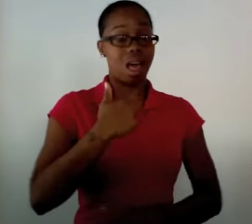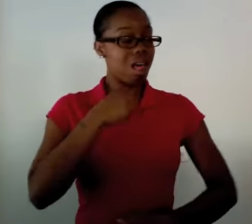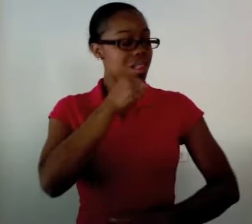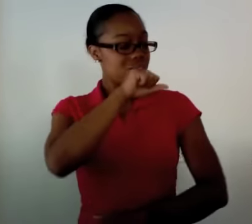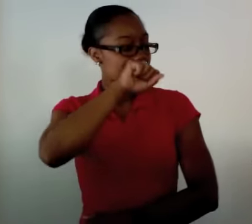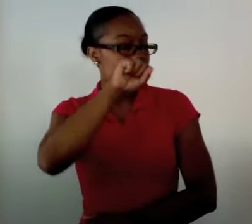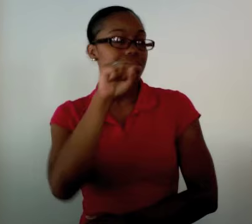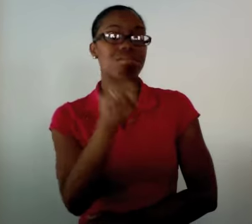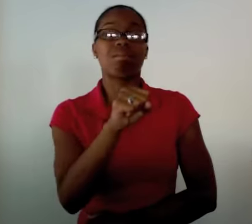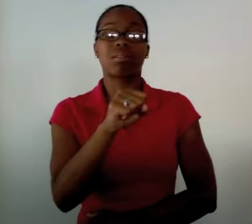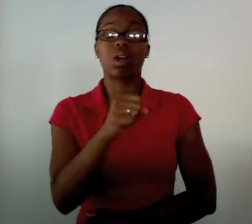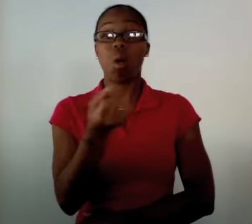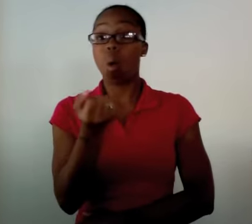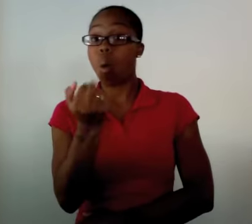Or just try this one on for size.